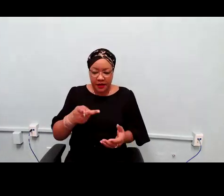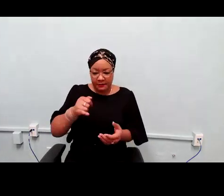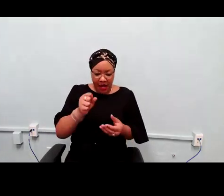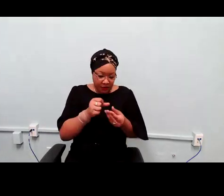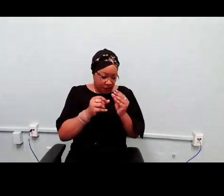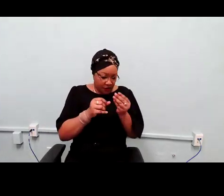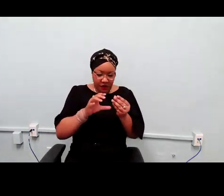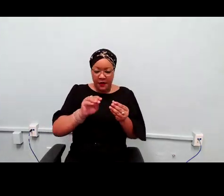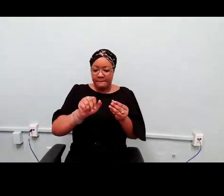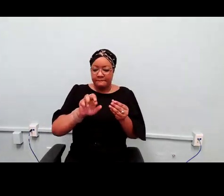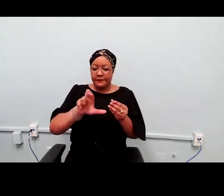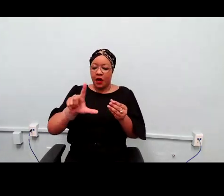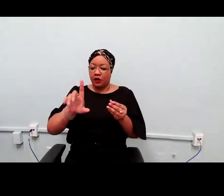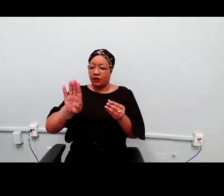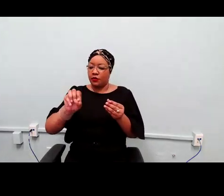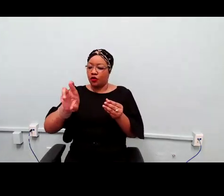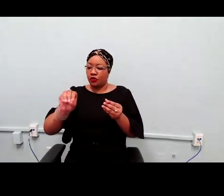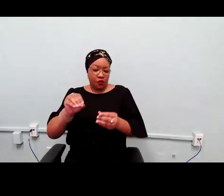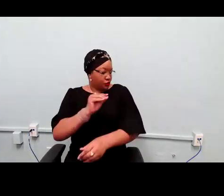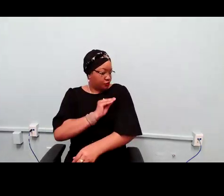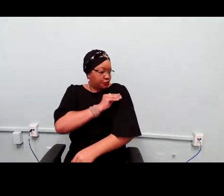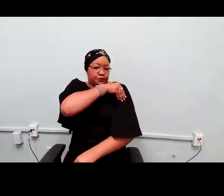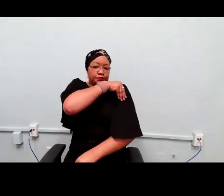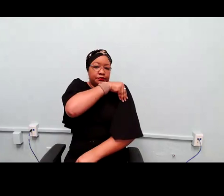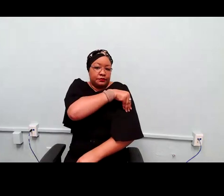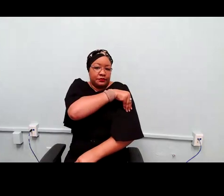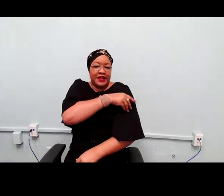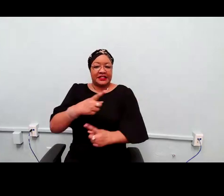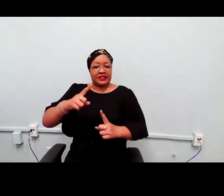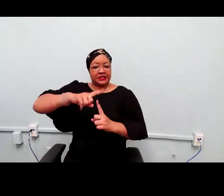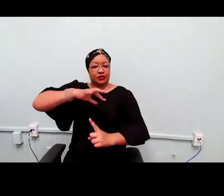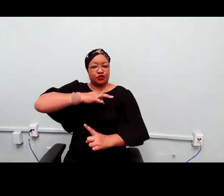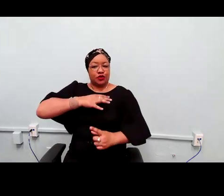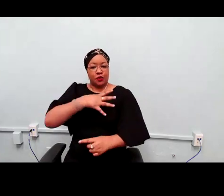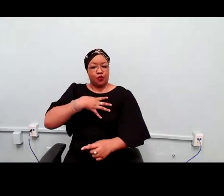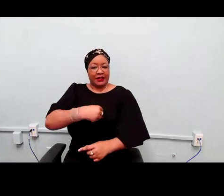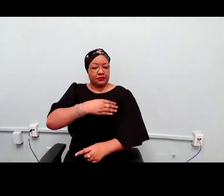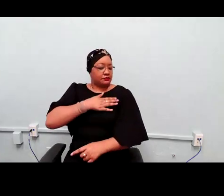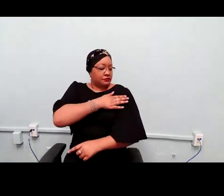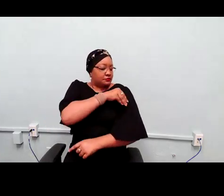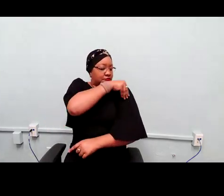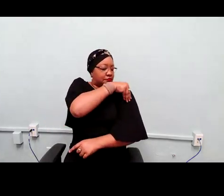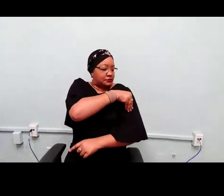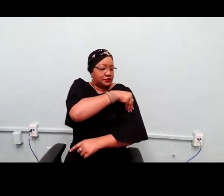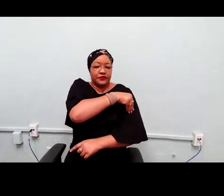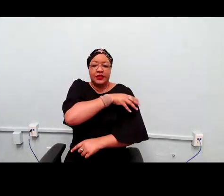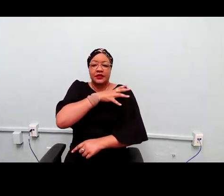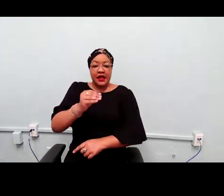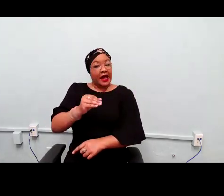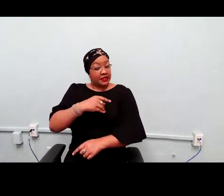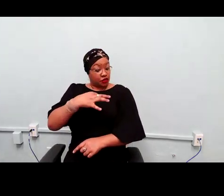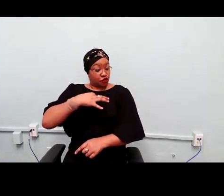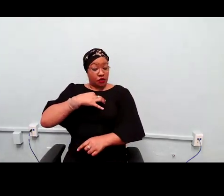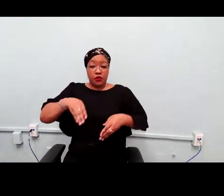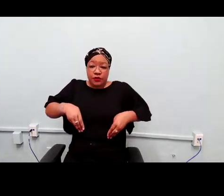into the sleeve of his bright white t-shirt, tucked smooth into his fresh pressed jeans like a James